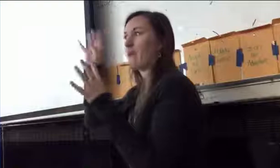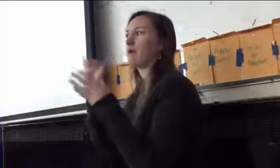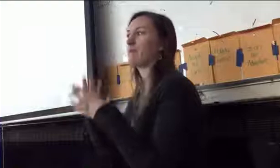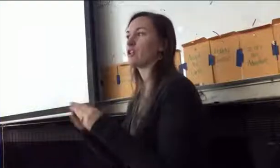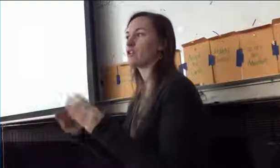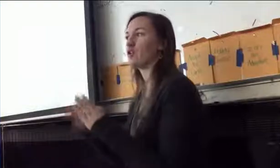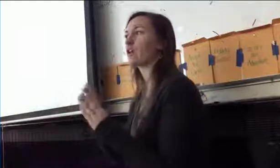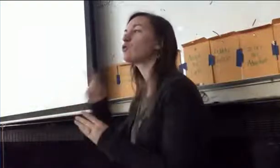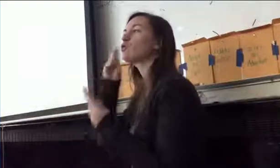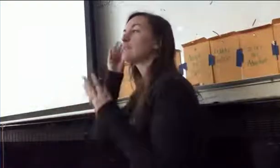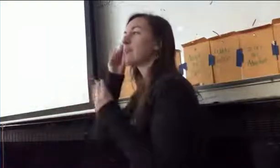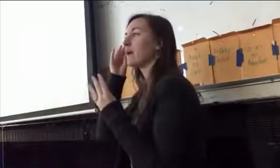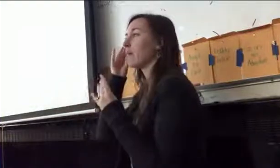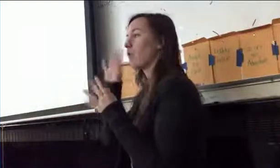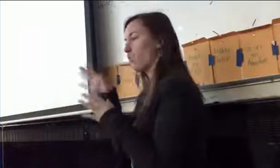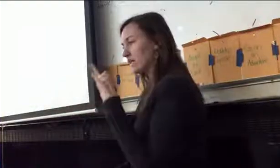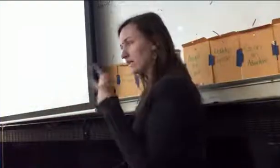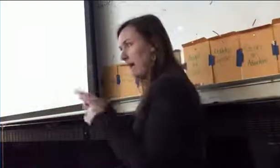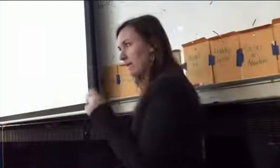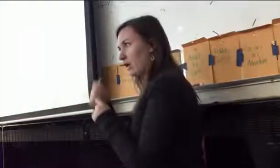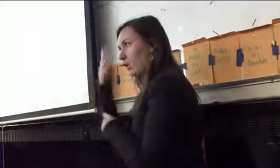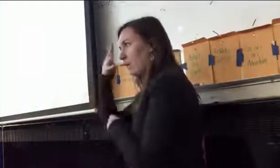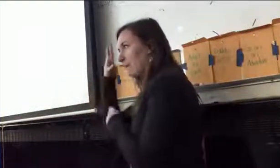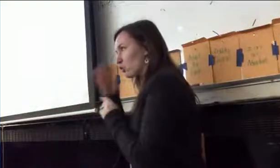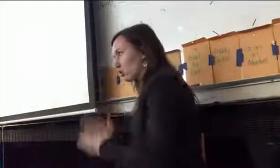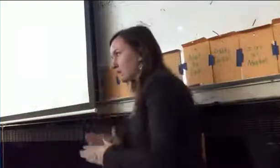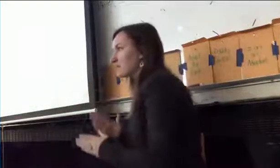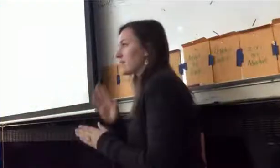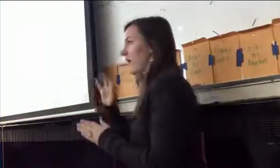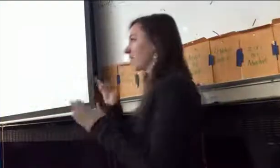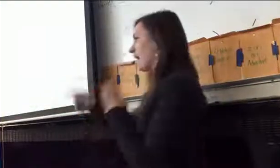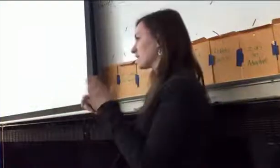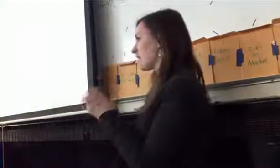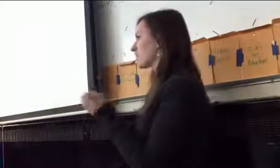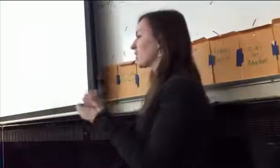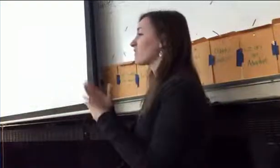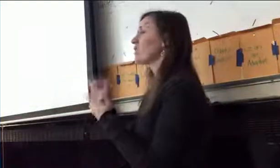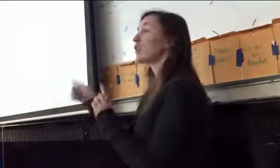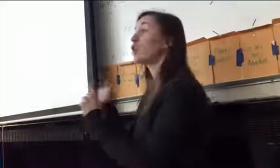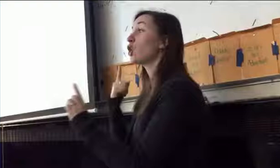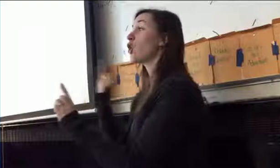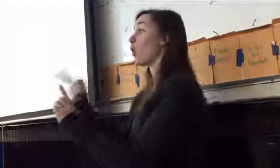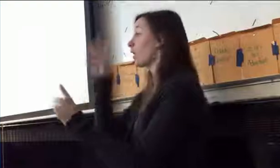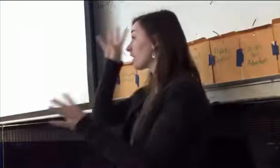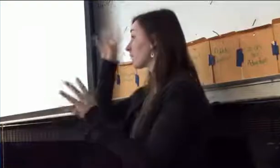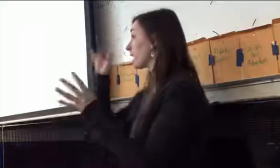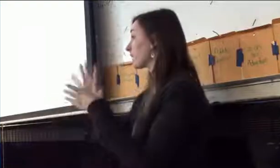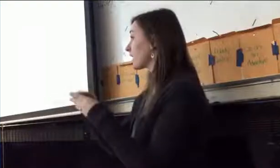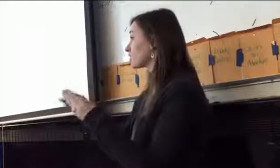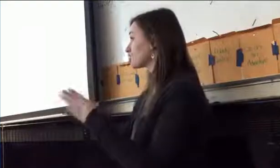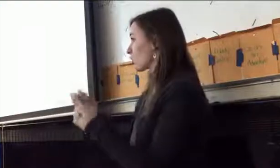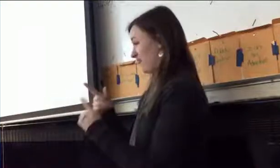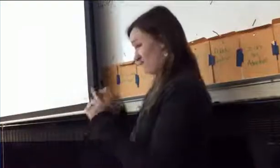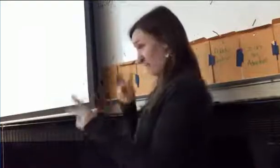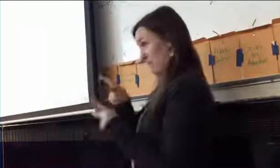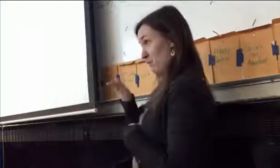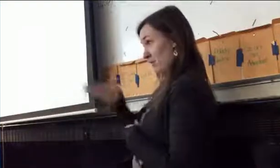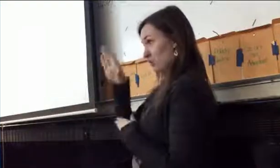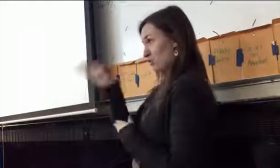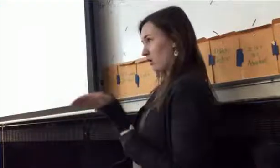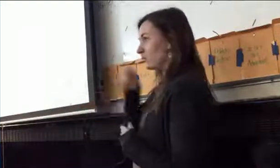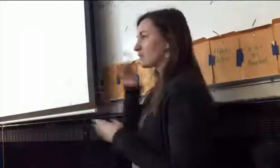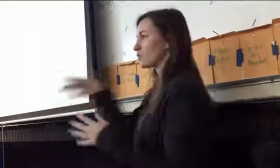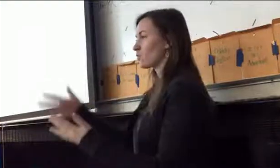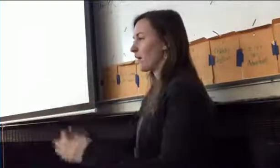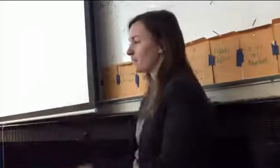to write down is, why would the story of the devil baby be created? What would be the goal of this from people in Chicago? So